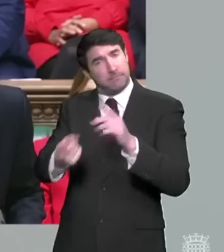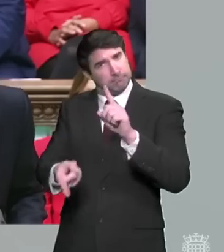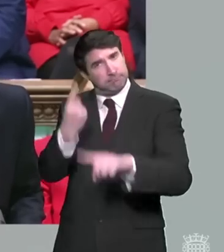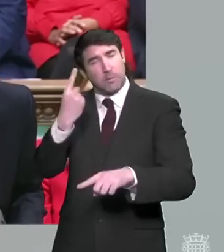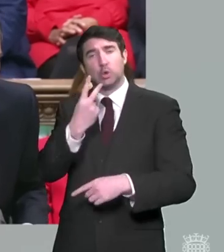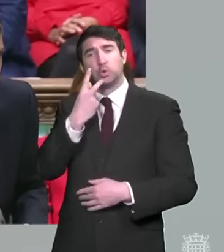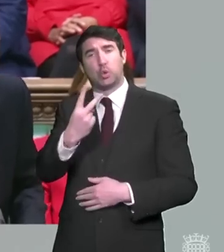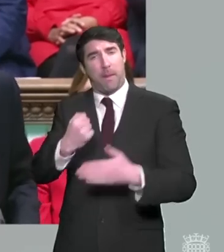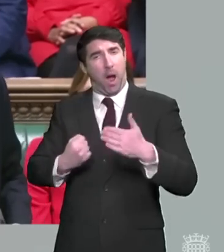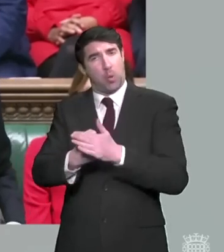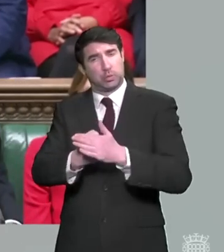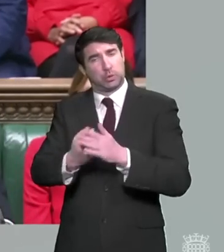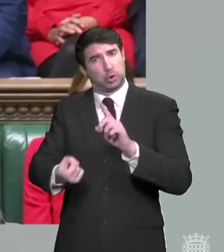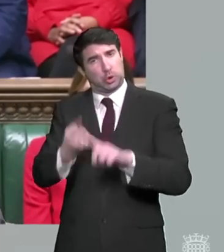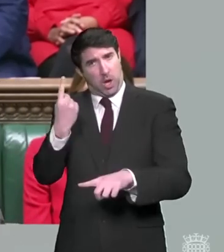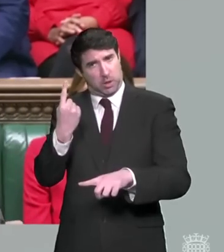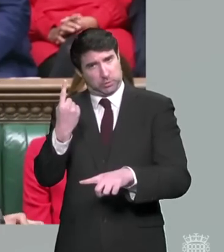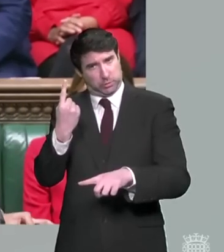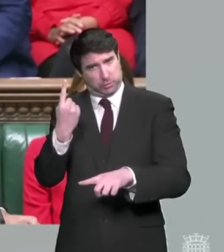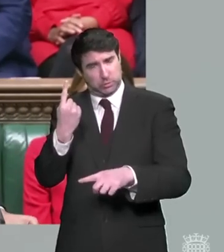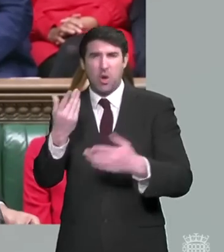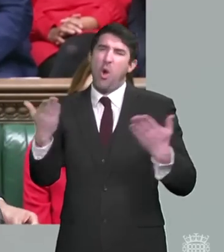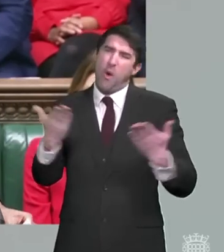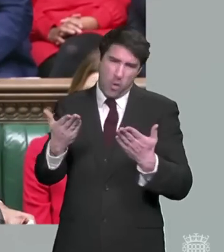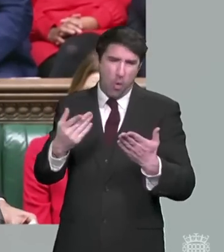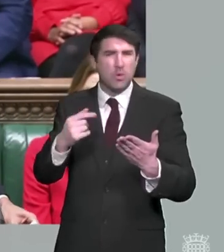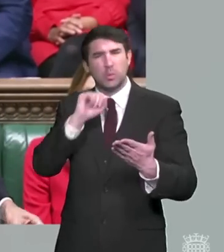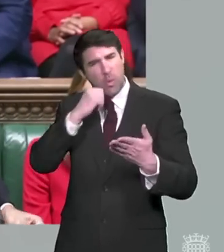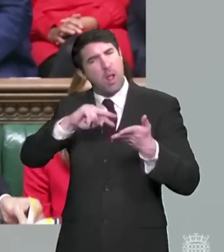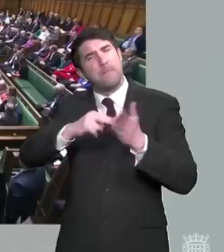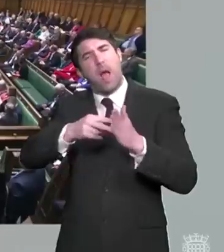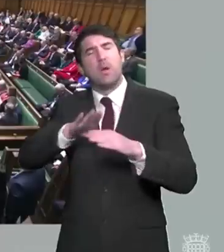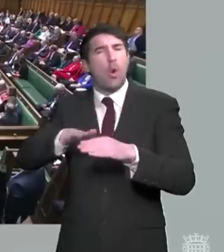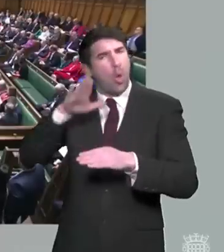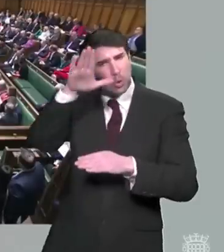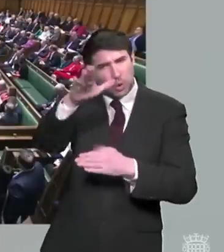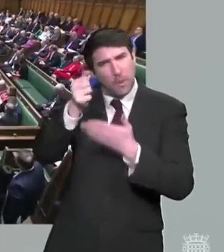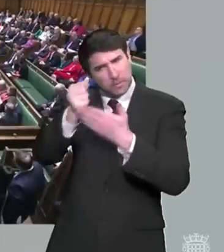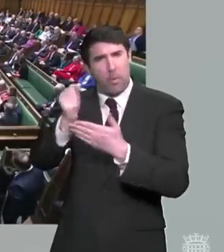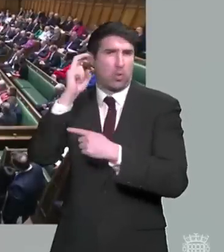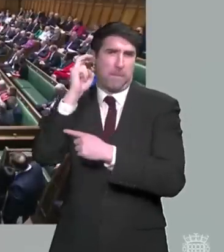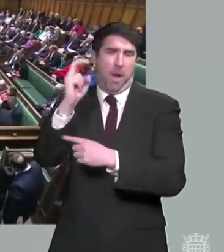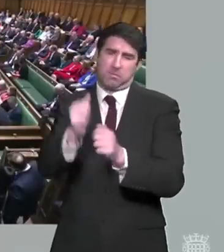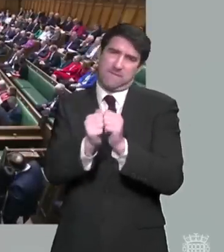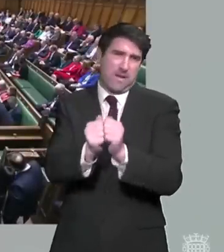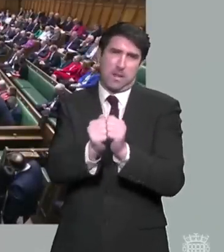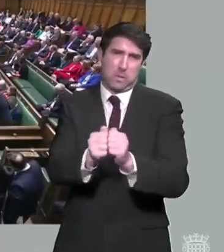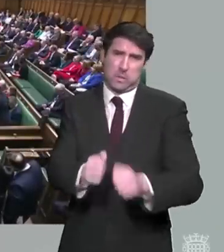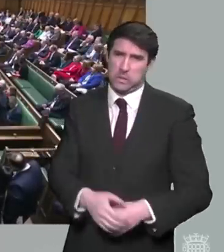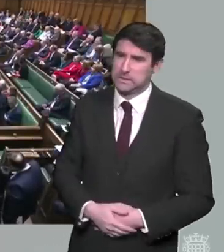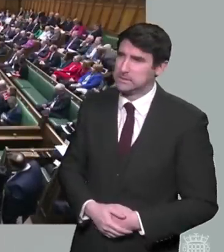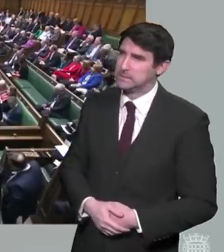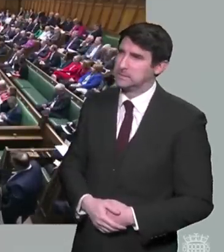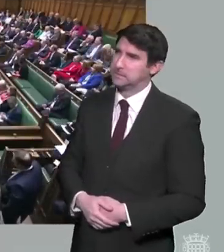spring. And of course, we always continue to see how we can support bus services in the long term. Anna Furr. Speaker, Would my right